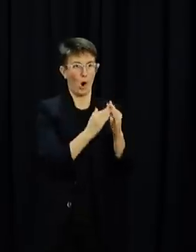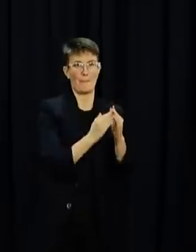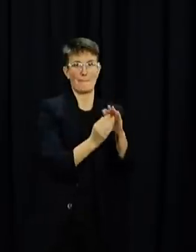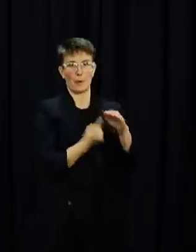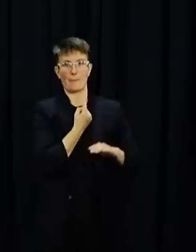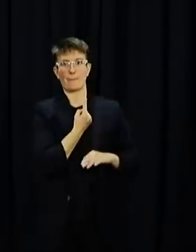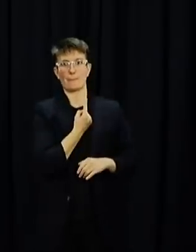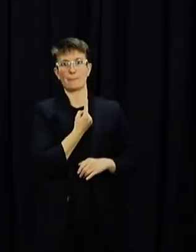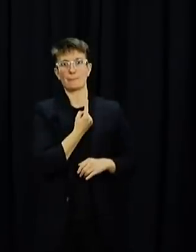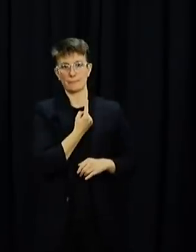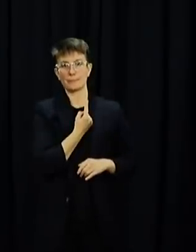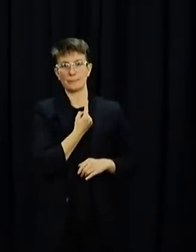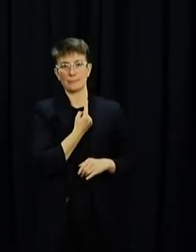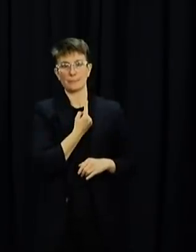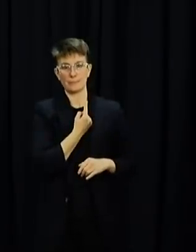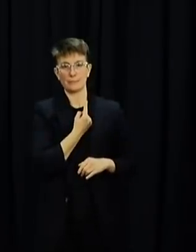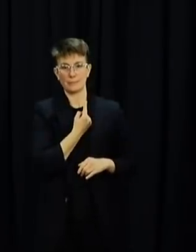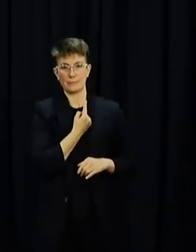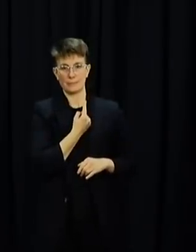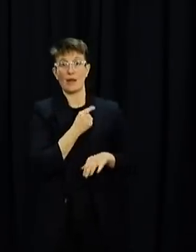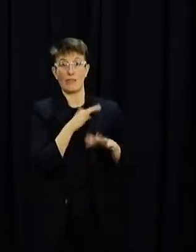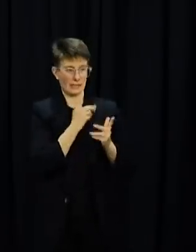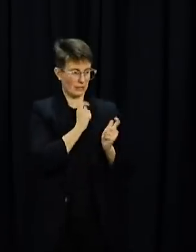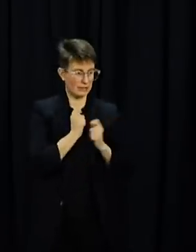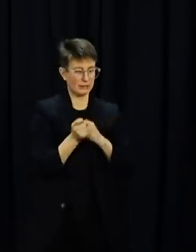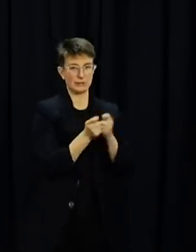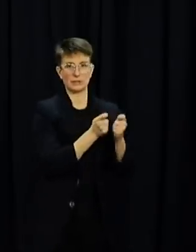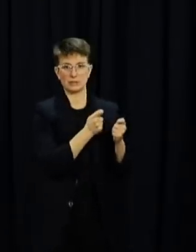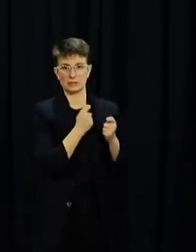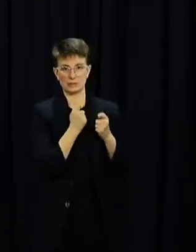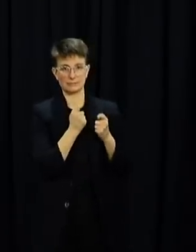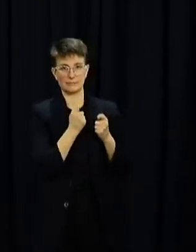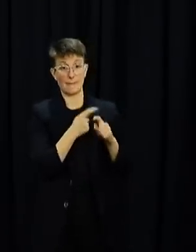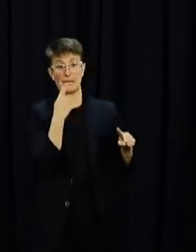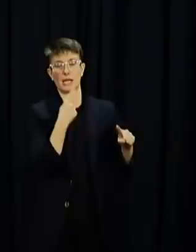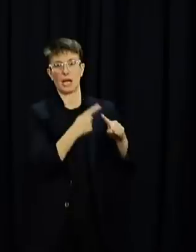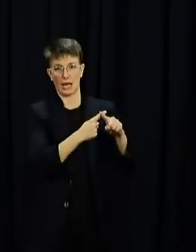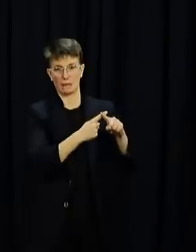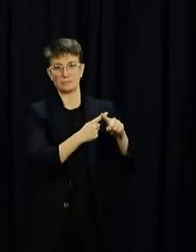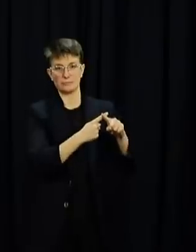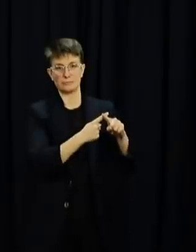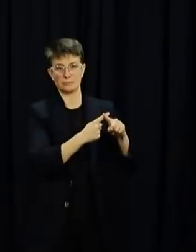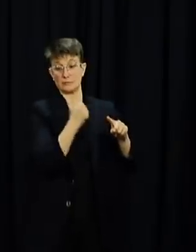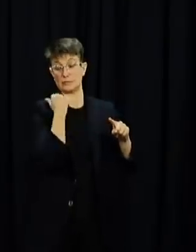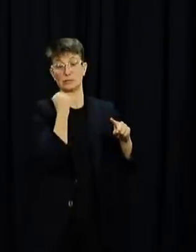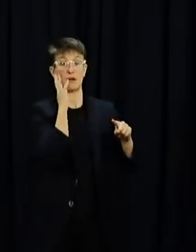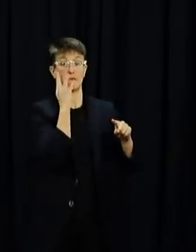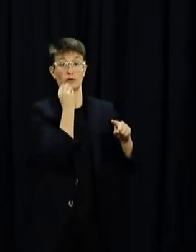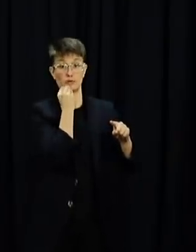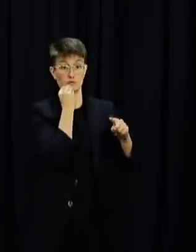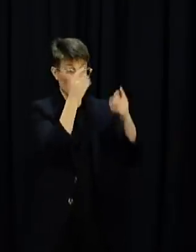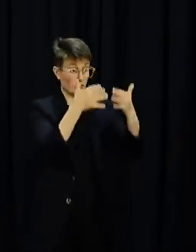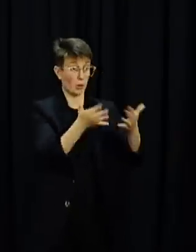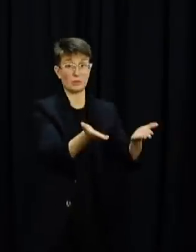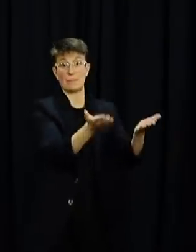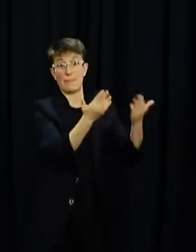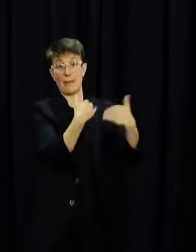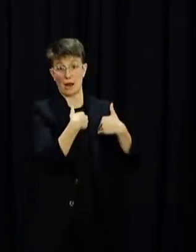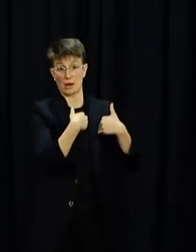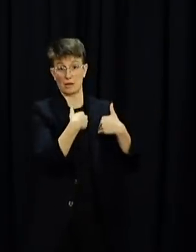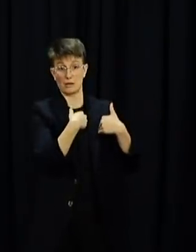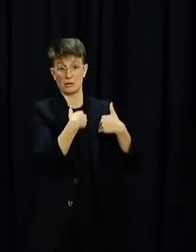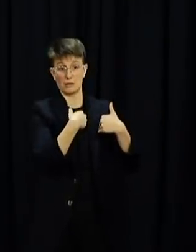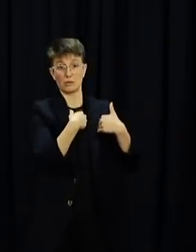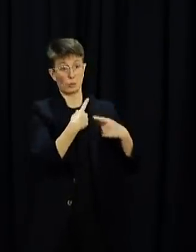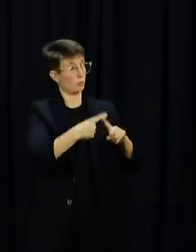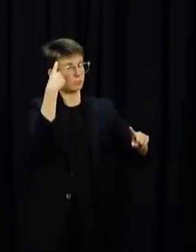and isolated at home. They were then all tested late yesterday afternoon, and we had those results back from the initial